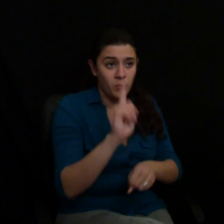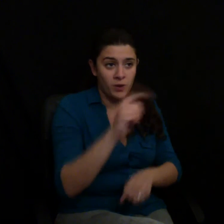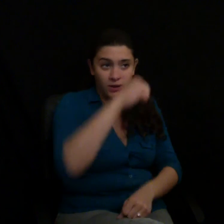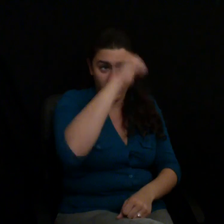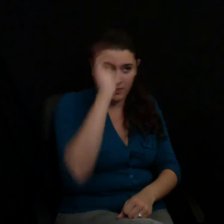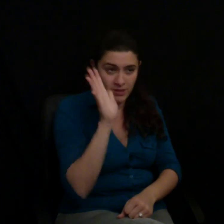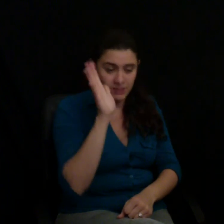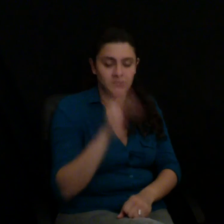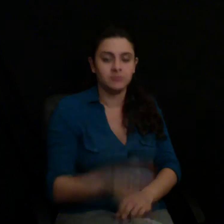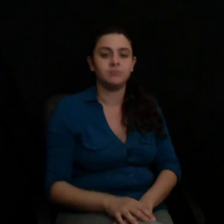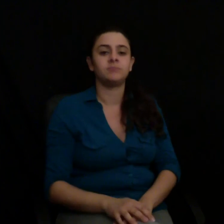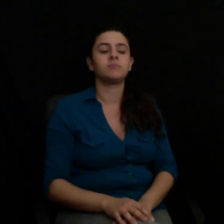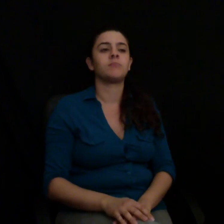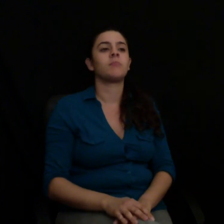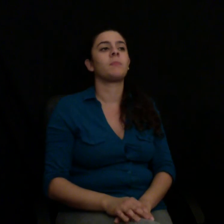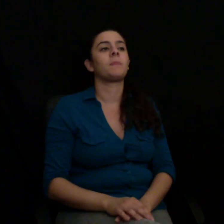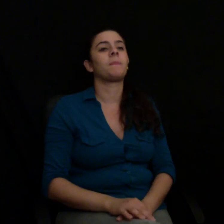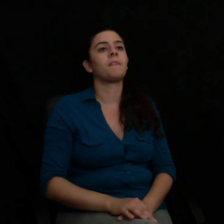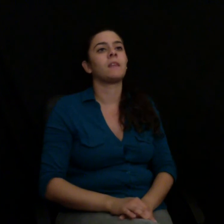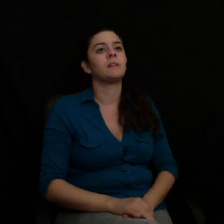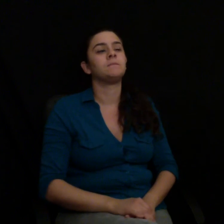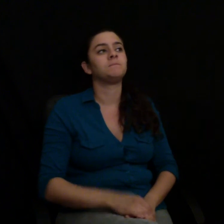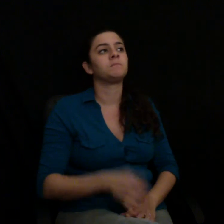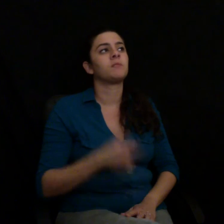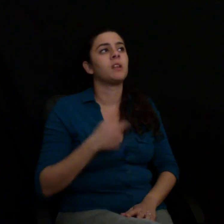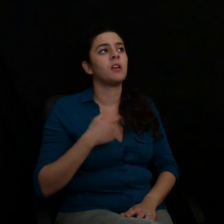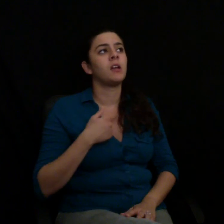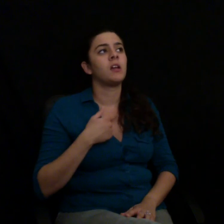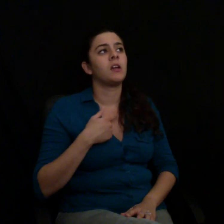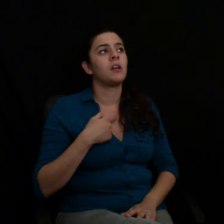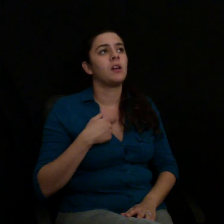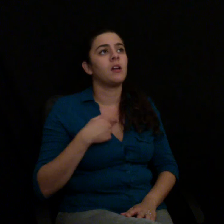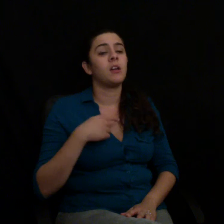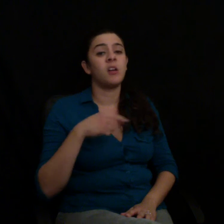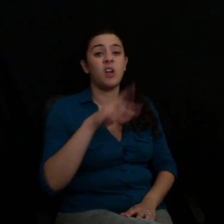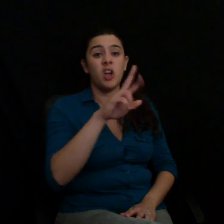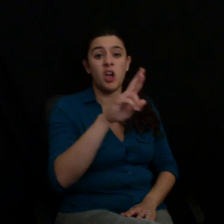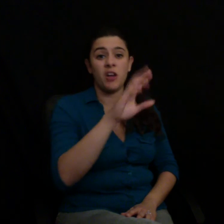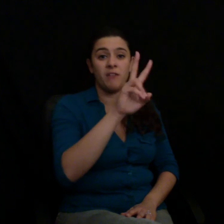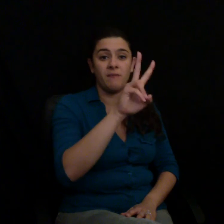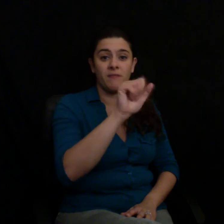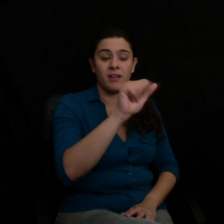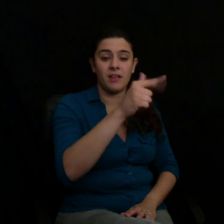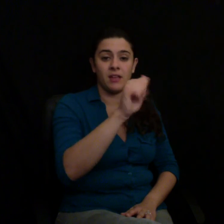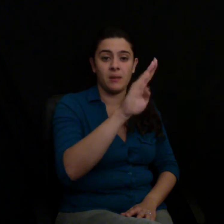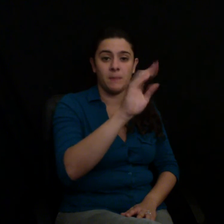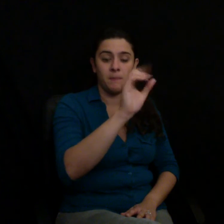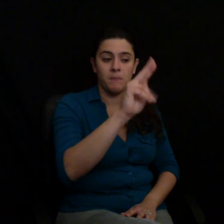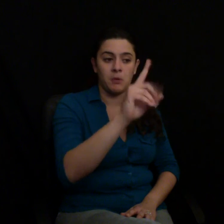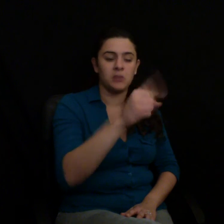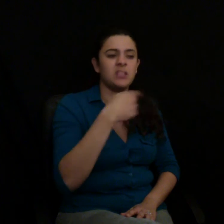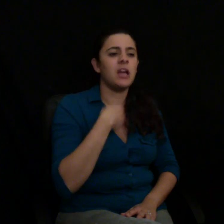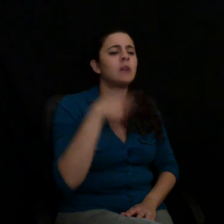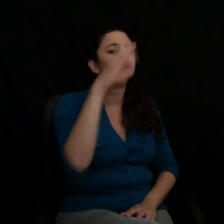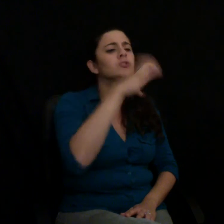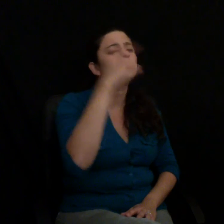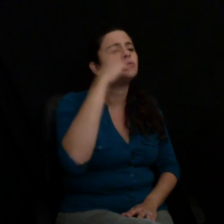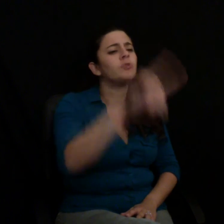I started out just looking for a hitchhiking partner on our Vagabond, which is a really common thing that happens over in our community. But